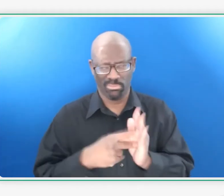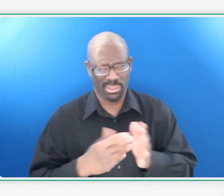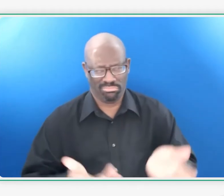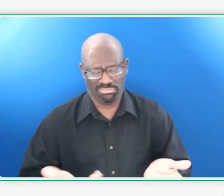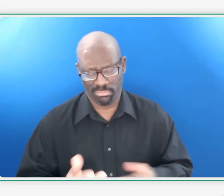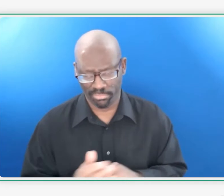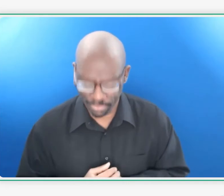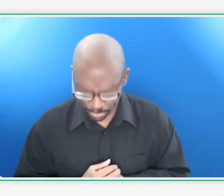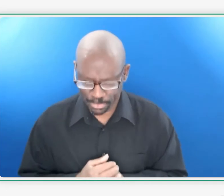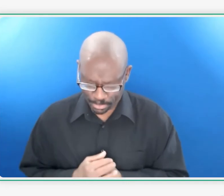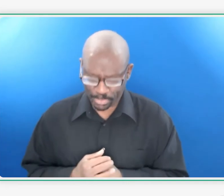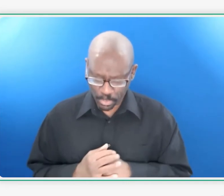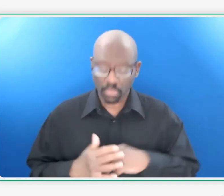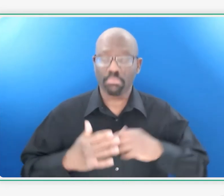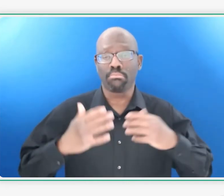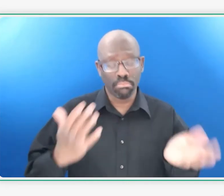financial literacy even important?